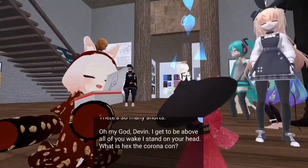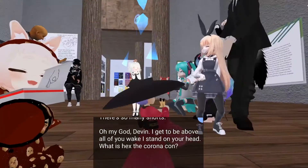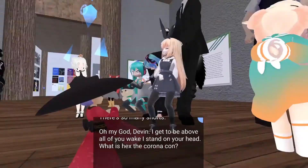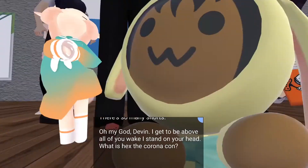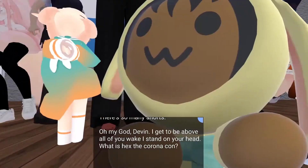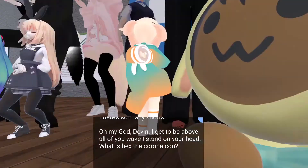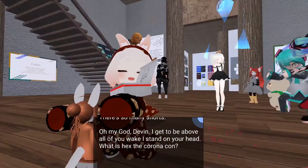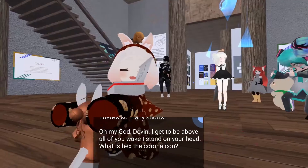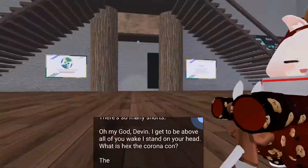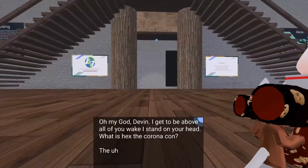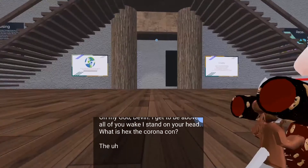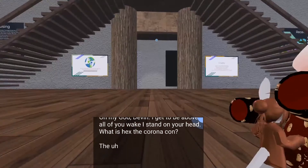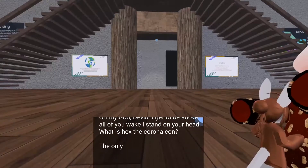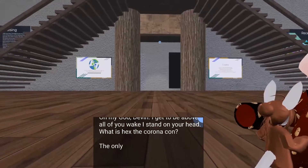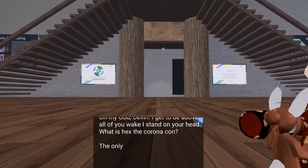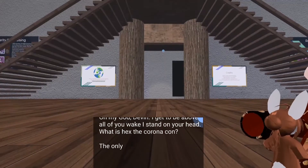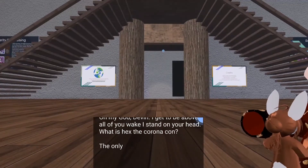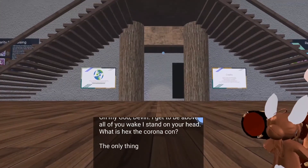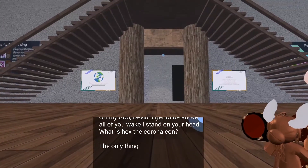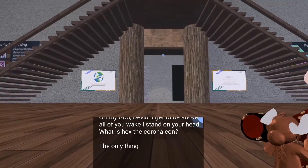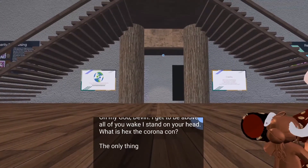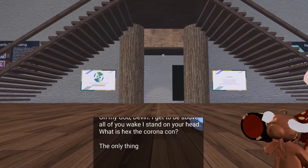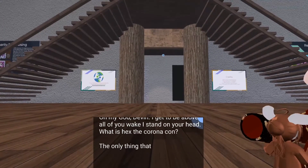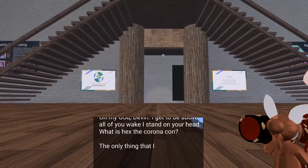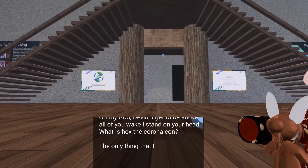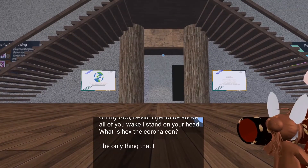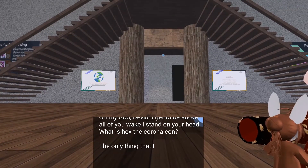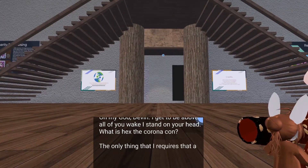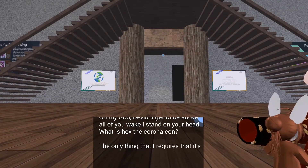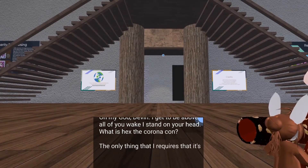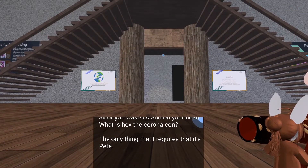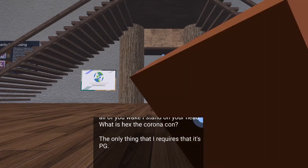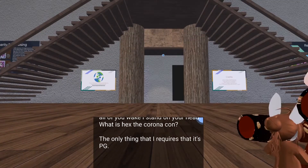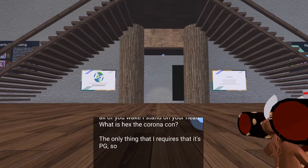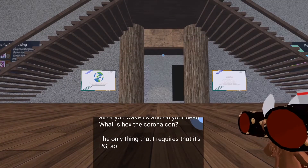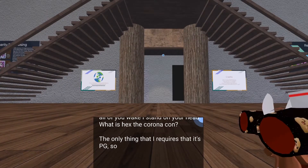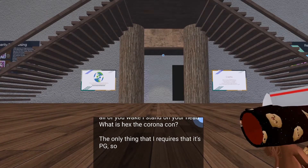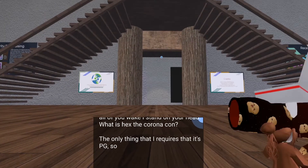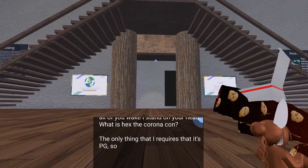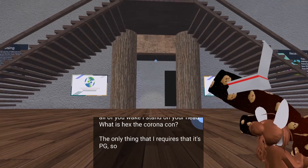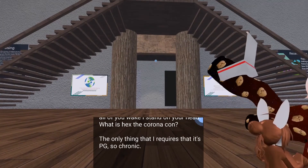The only thing that I require is that it's PG, so CoronaCon allowed.